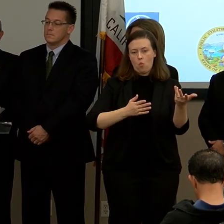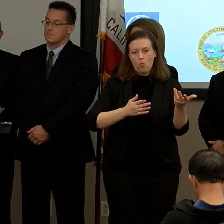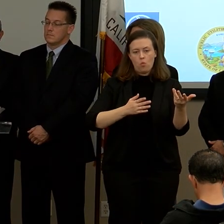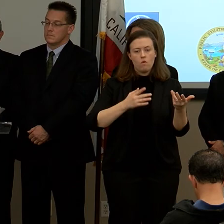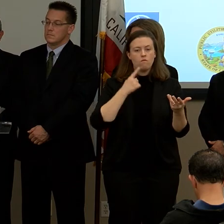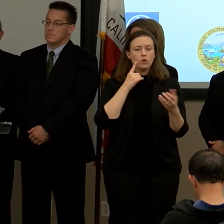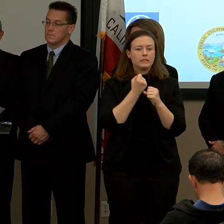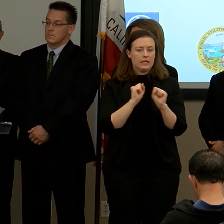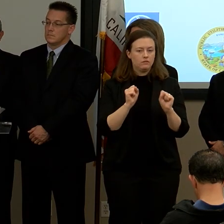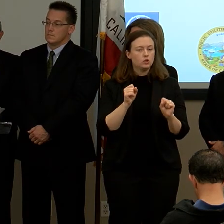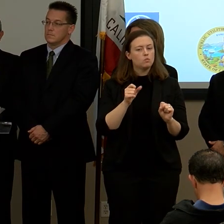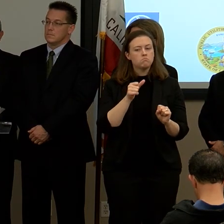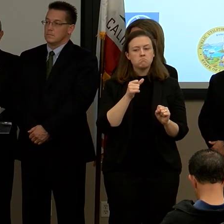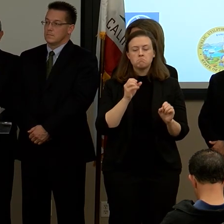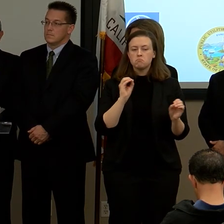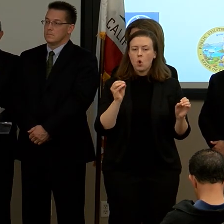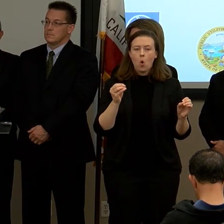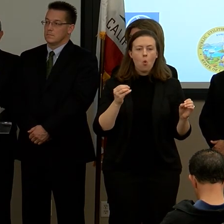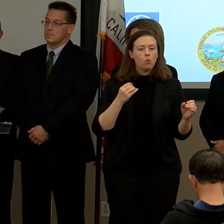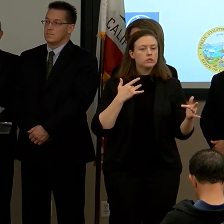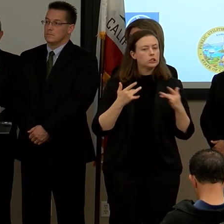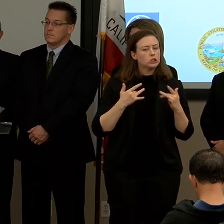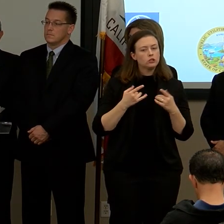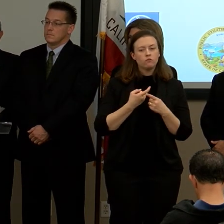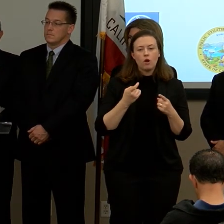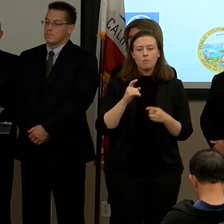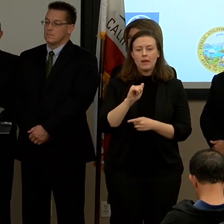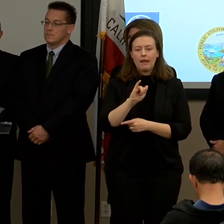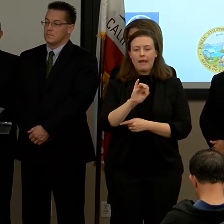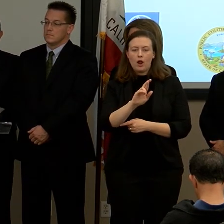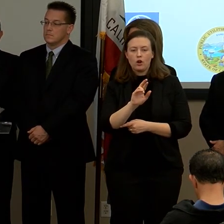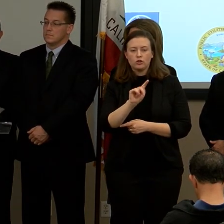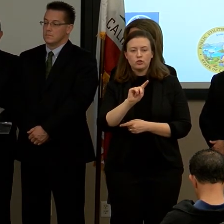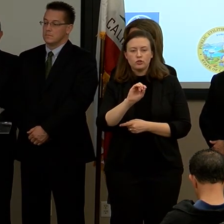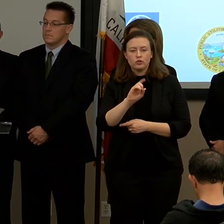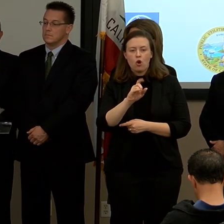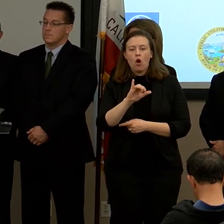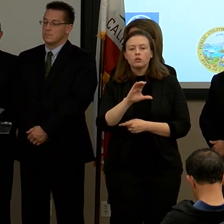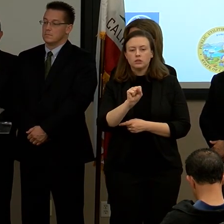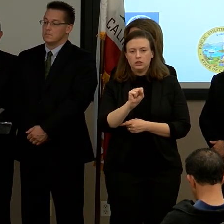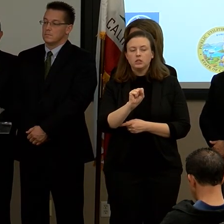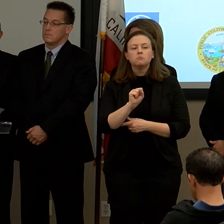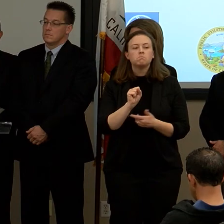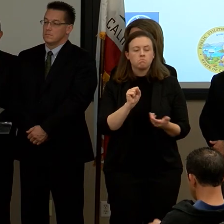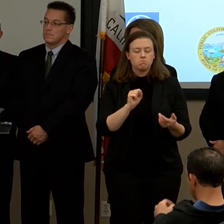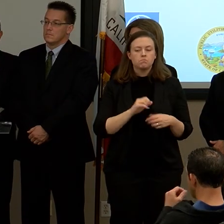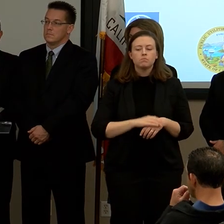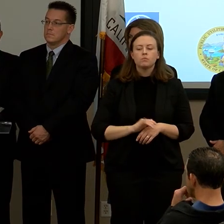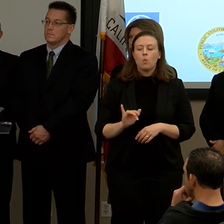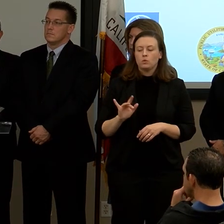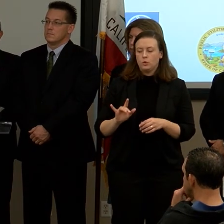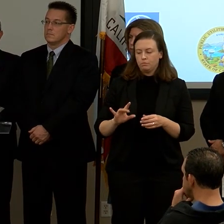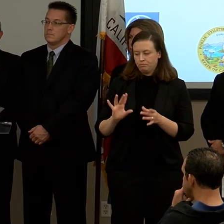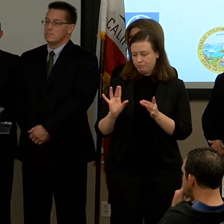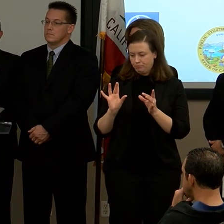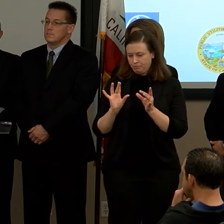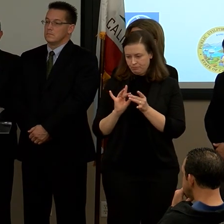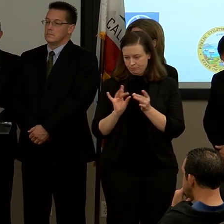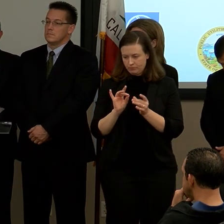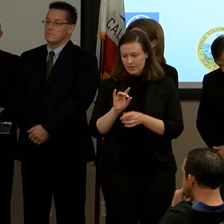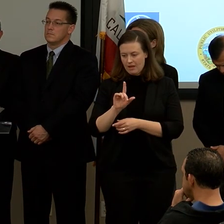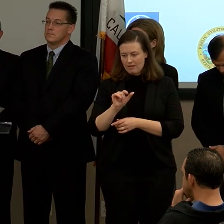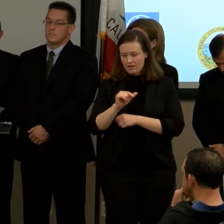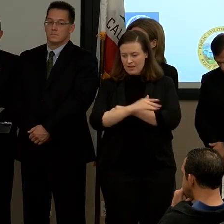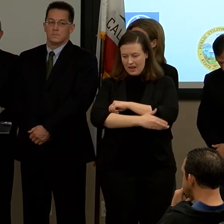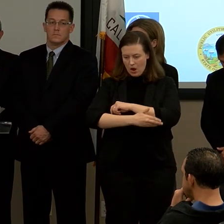is a public health concern from the air toxics. I'd like to second what LA County Health folks have been saying, that